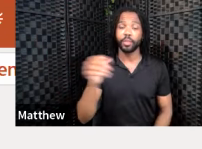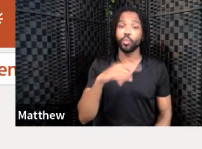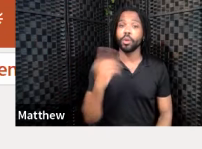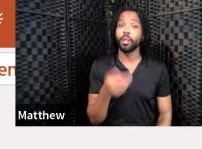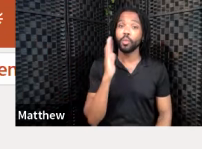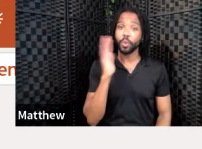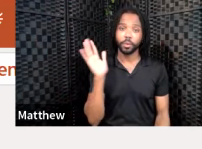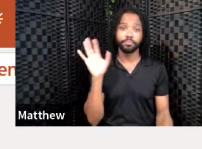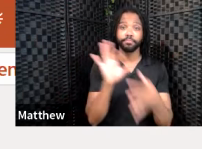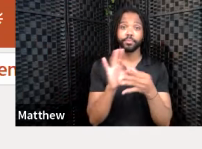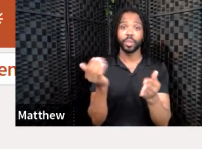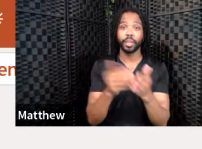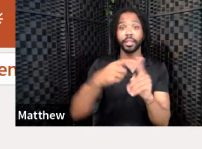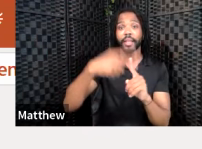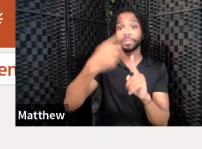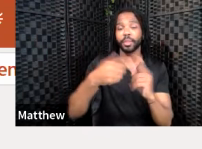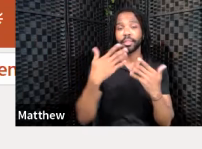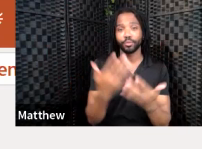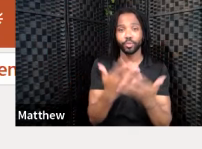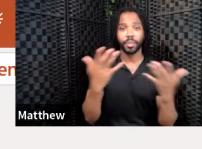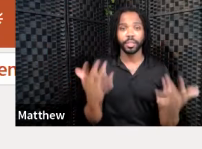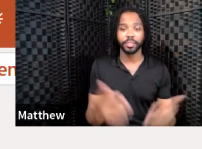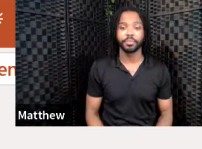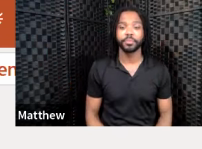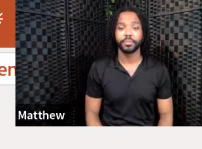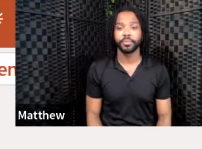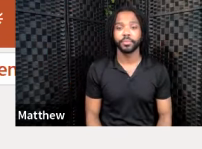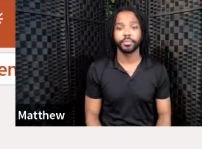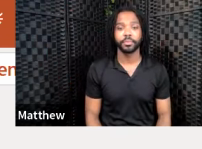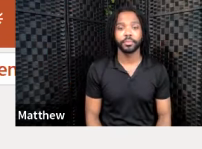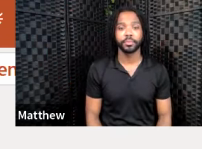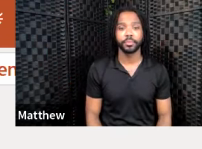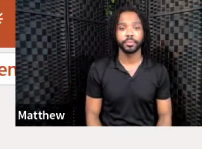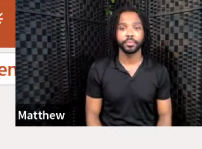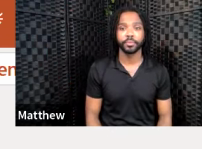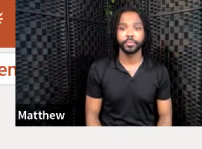we will talk with you again next month. Thank you very much. everyone.